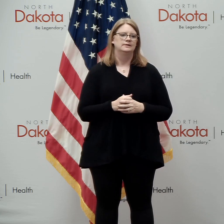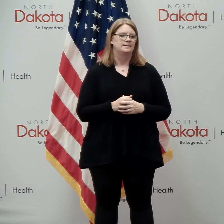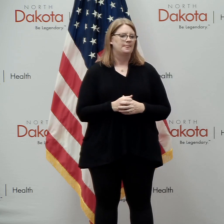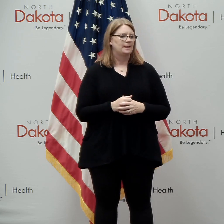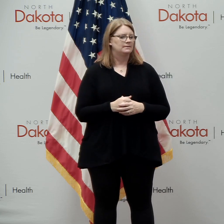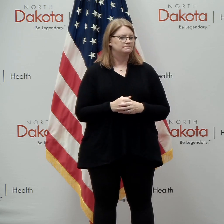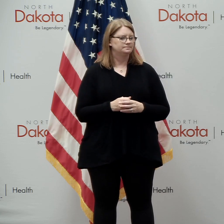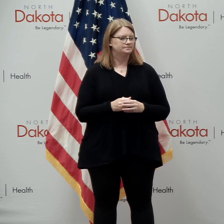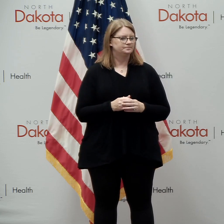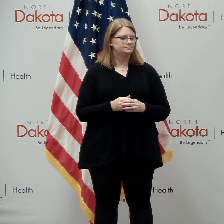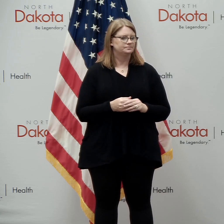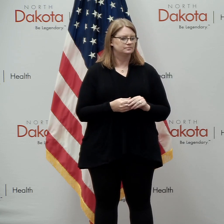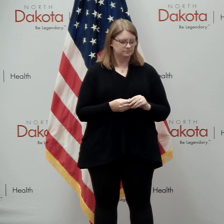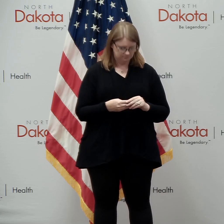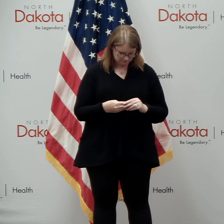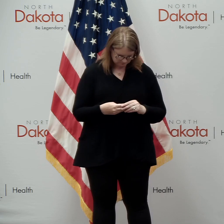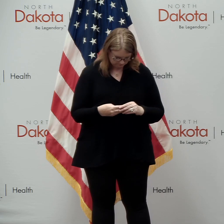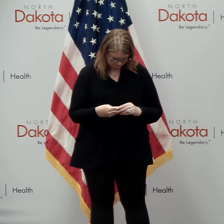COVID-19.